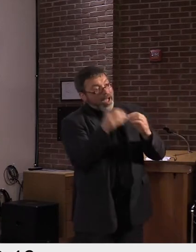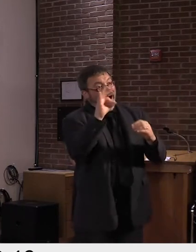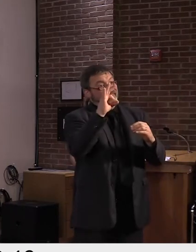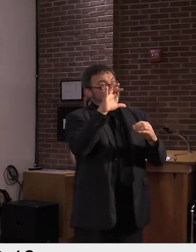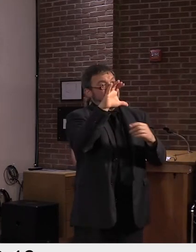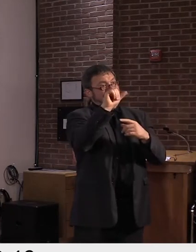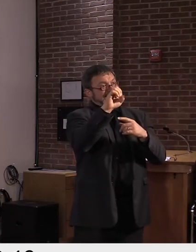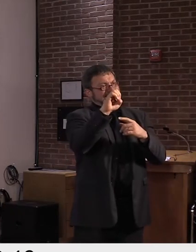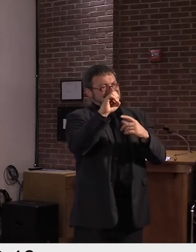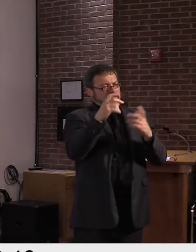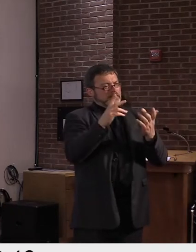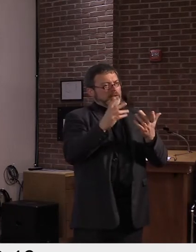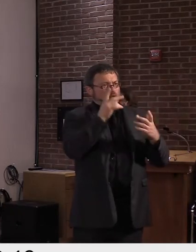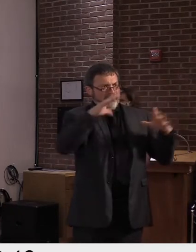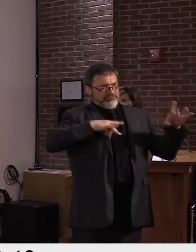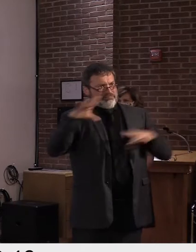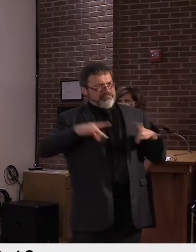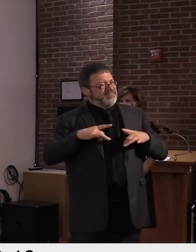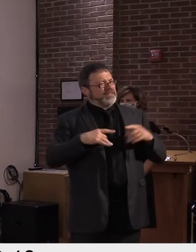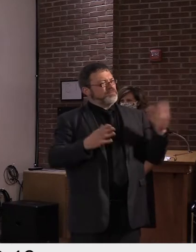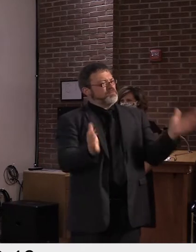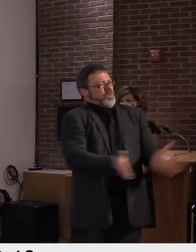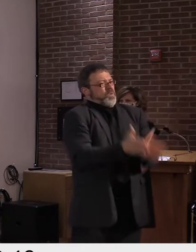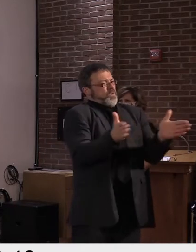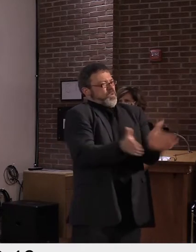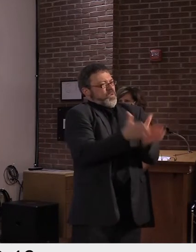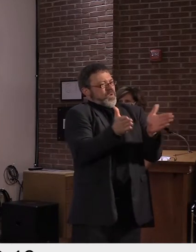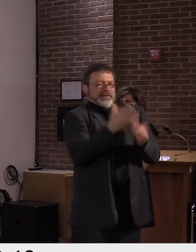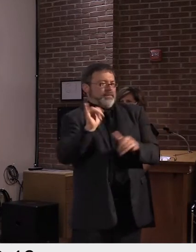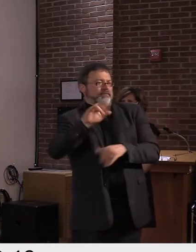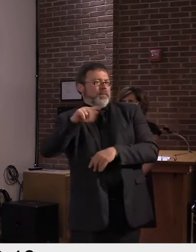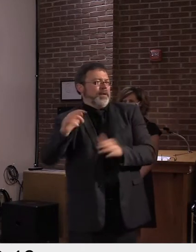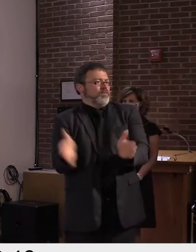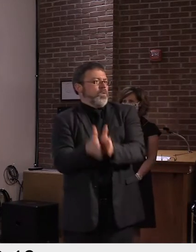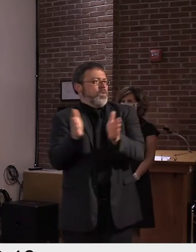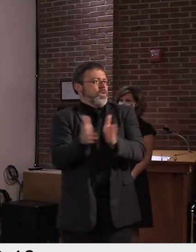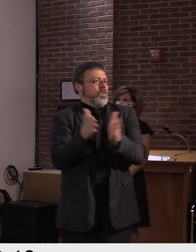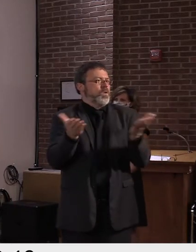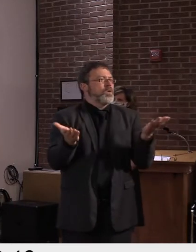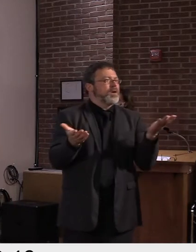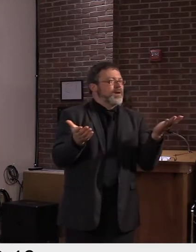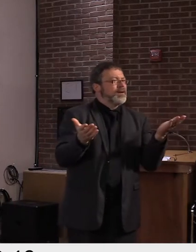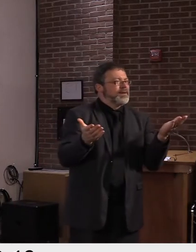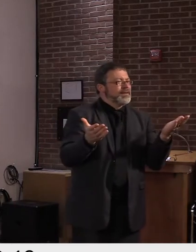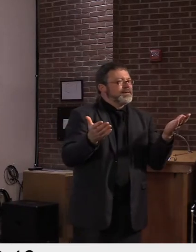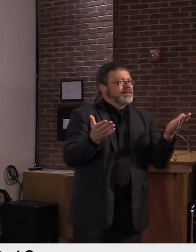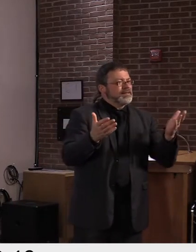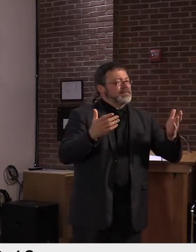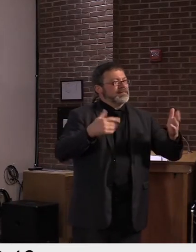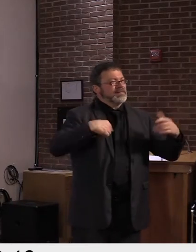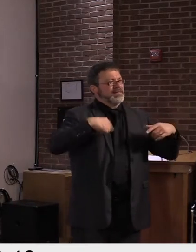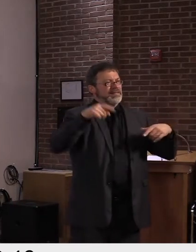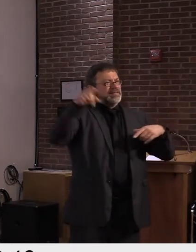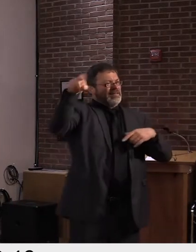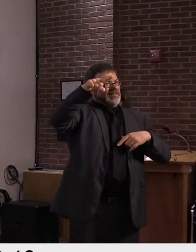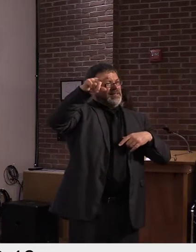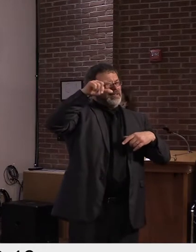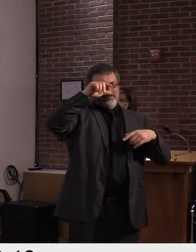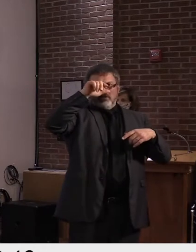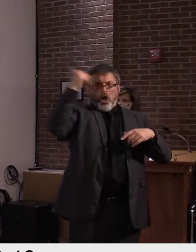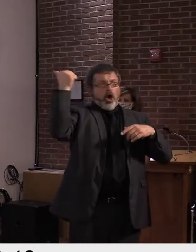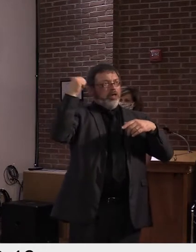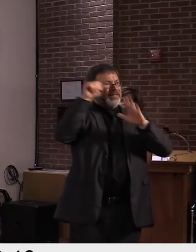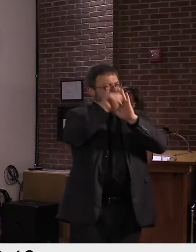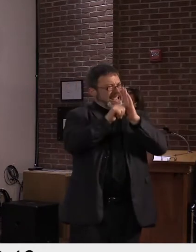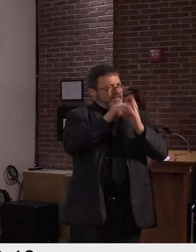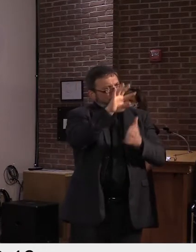reporting 4,000 to 5,000 cases a day, and we're reporting usually in the single numbers, if not a slight bit